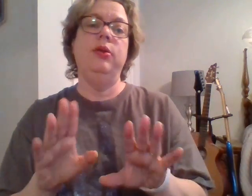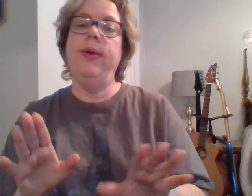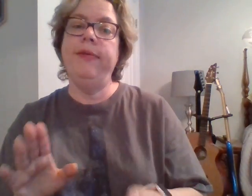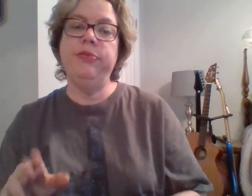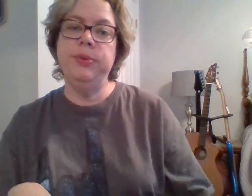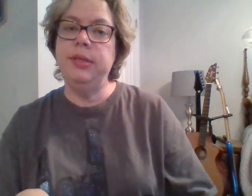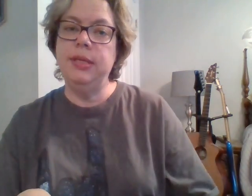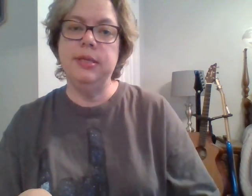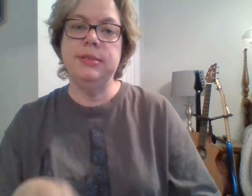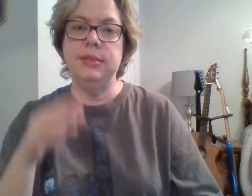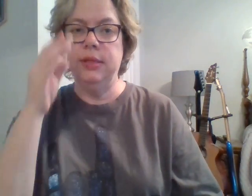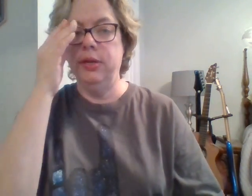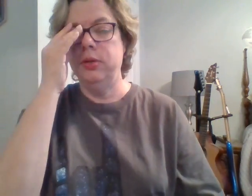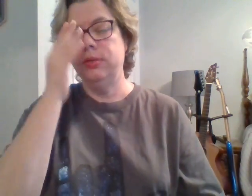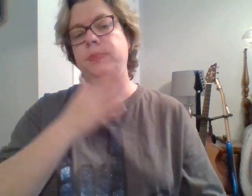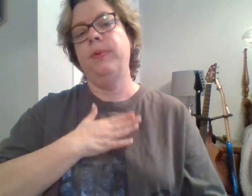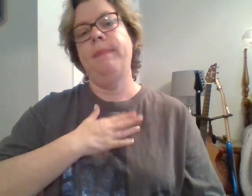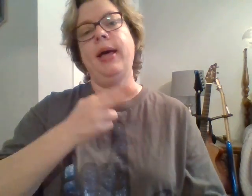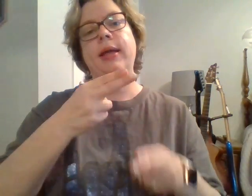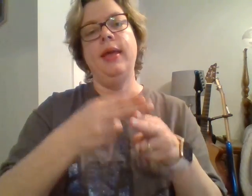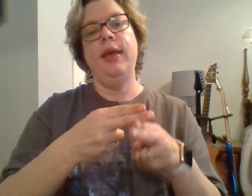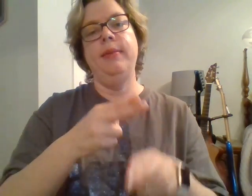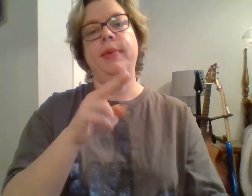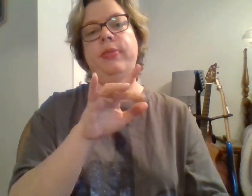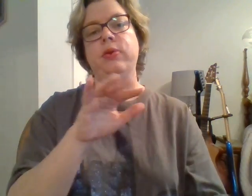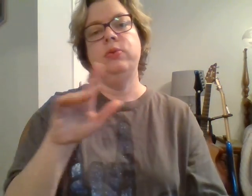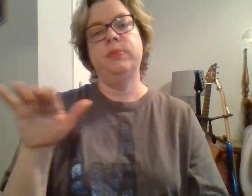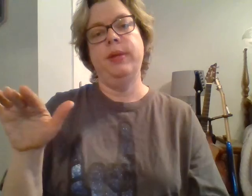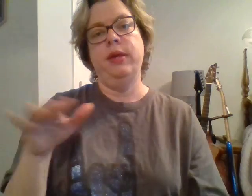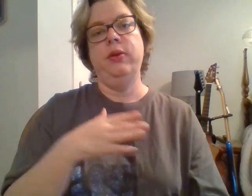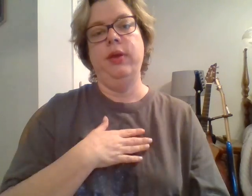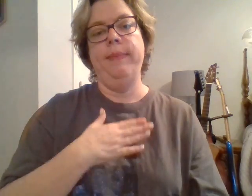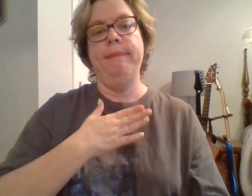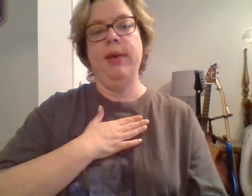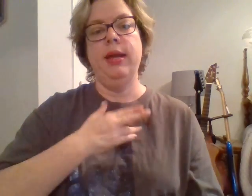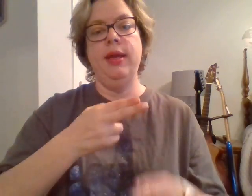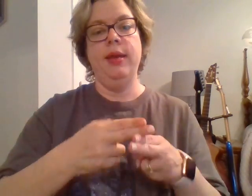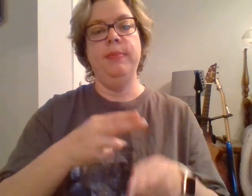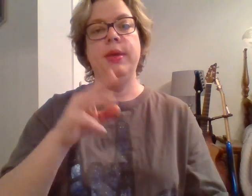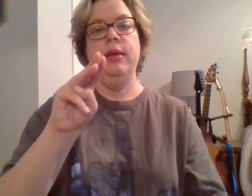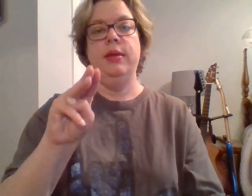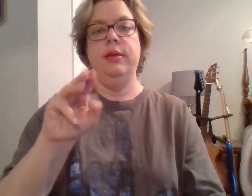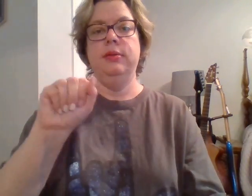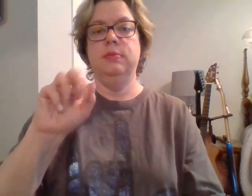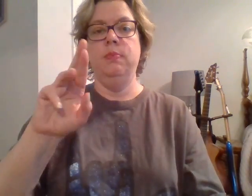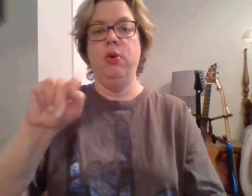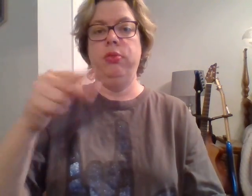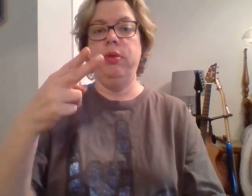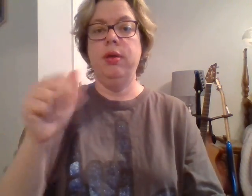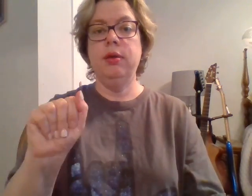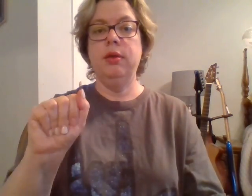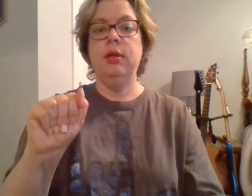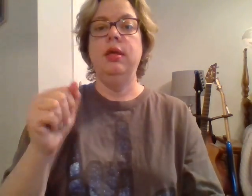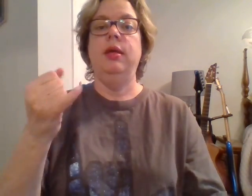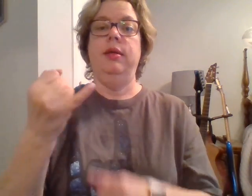don't have to put the is in there. You just put my name and then you spell out your name. My name is Martha.